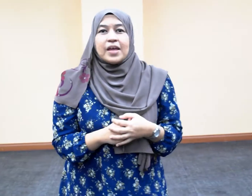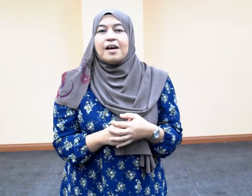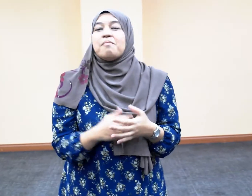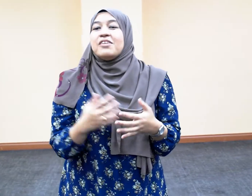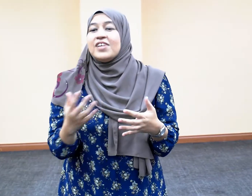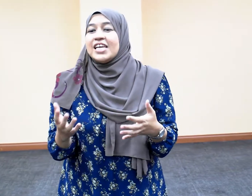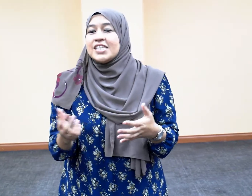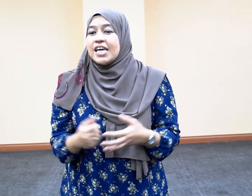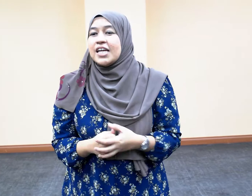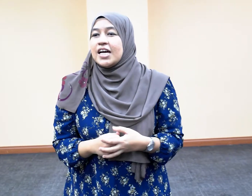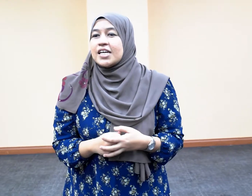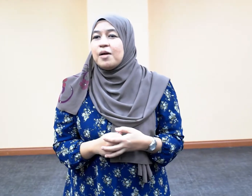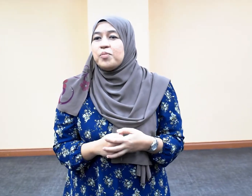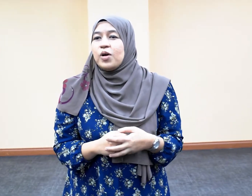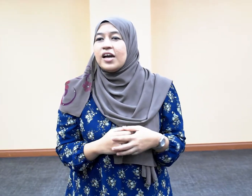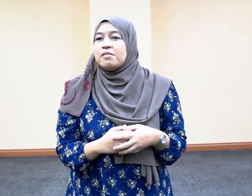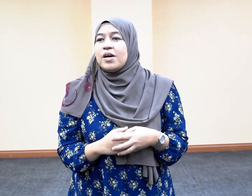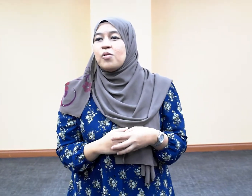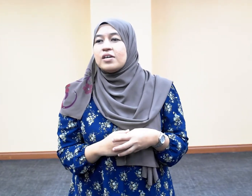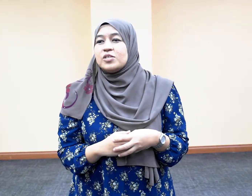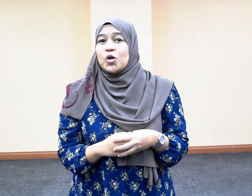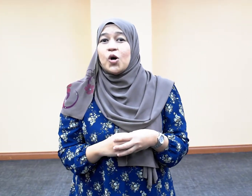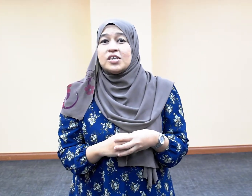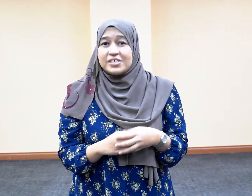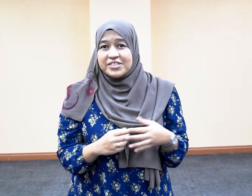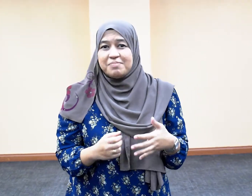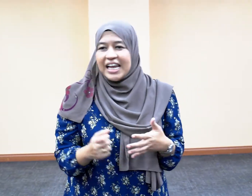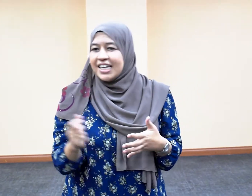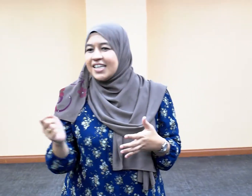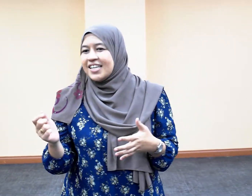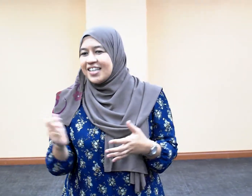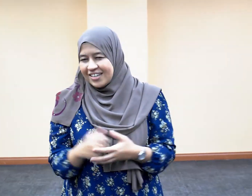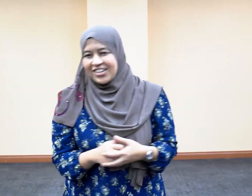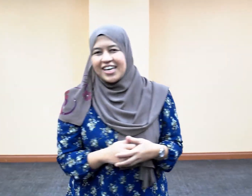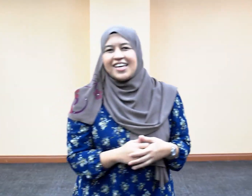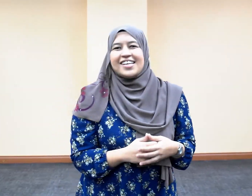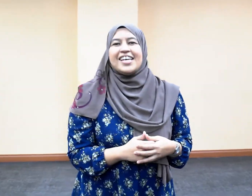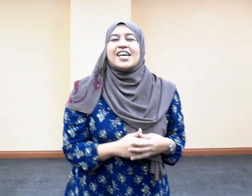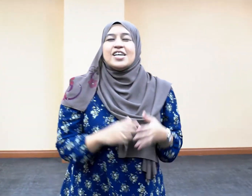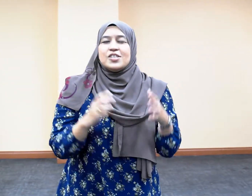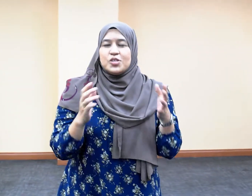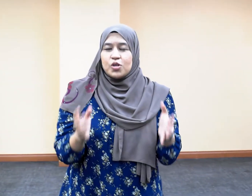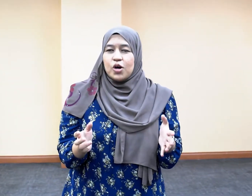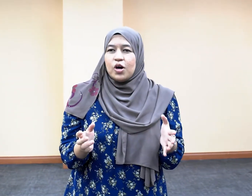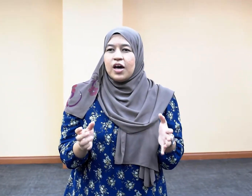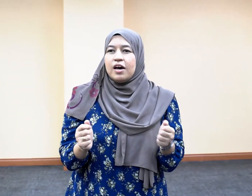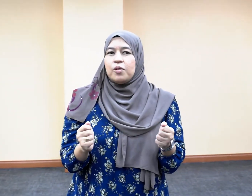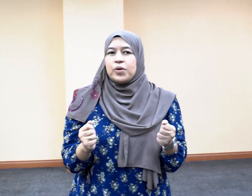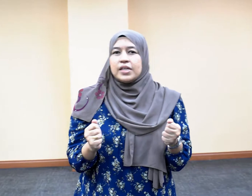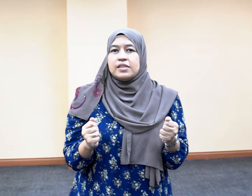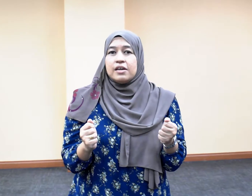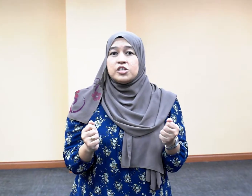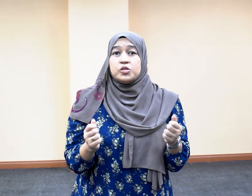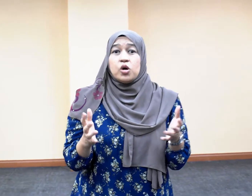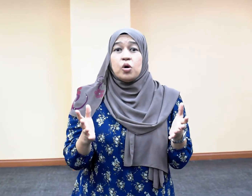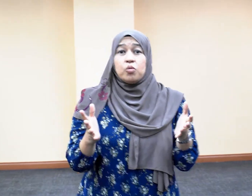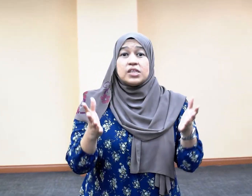My village at Kampung Air Mawang Johor, Negeri Semilan Oh Johor lah So When there is no water